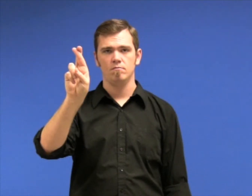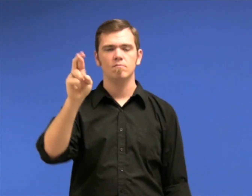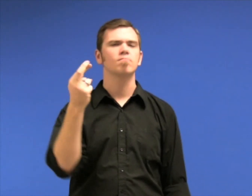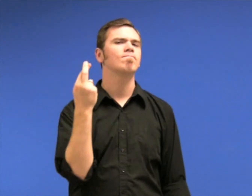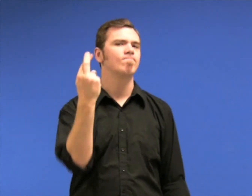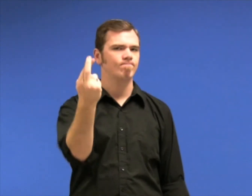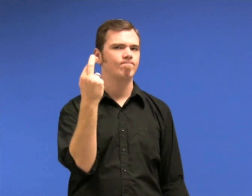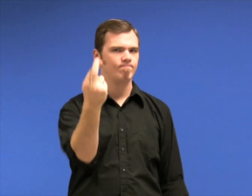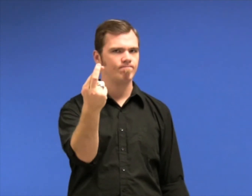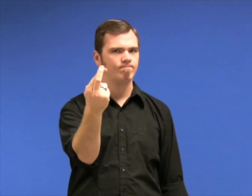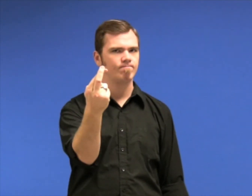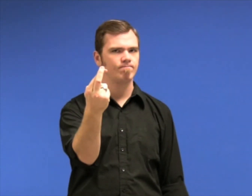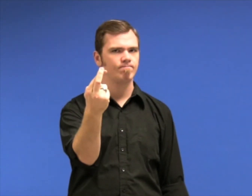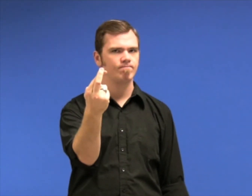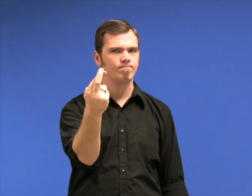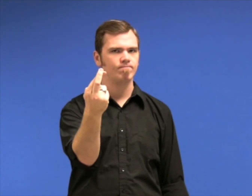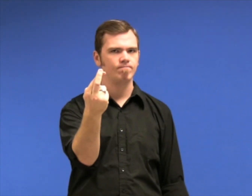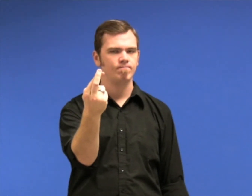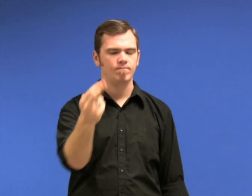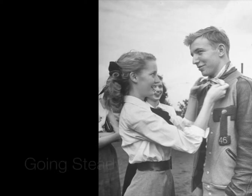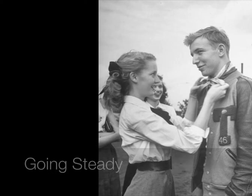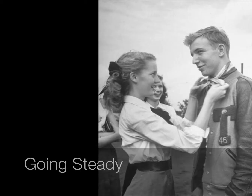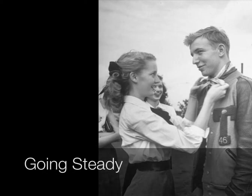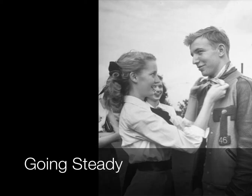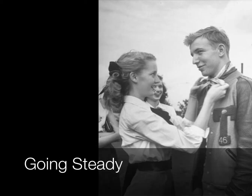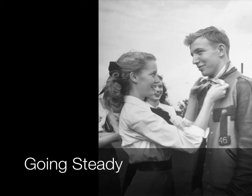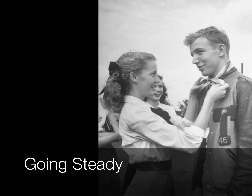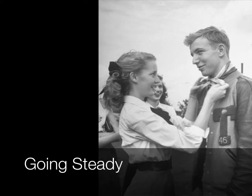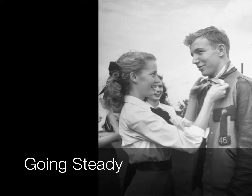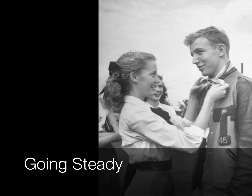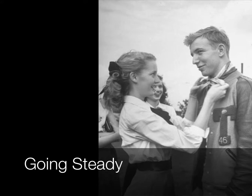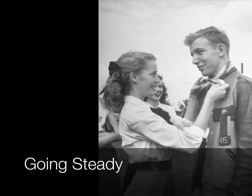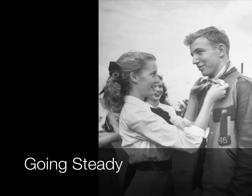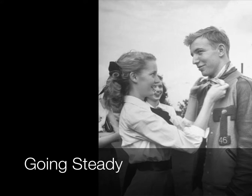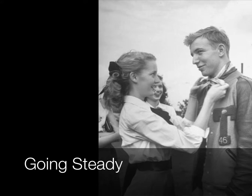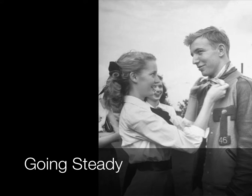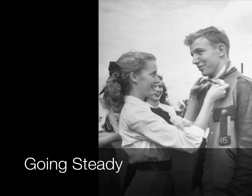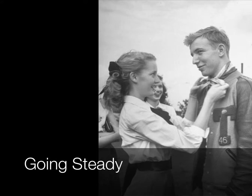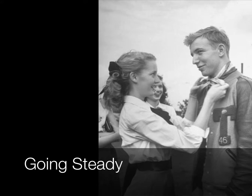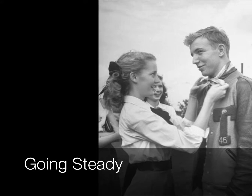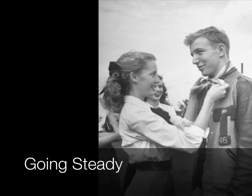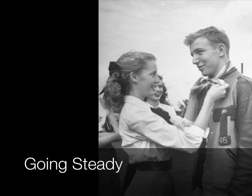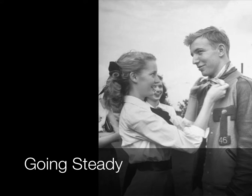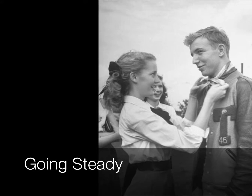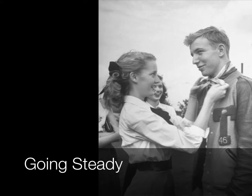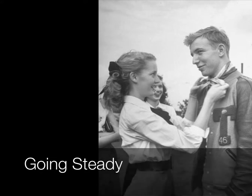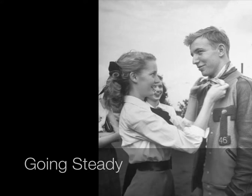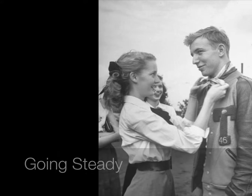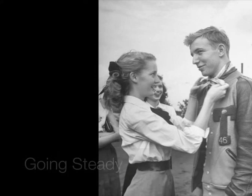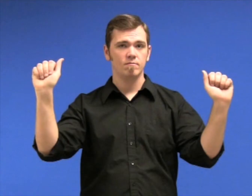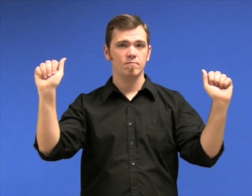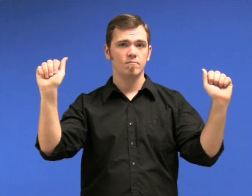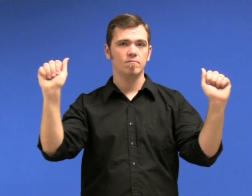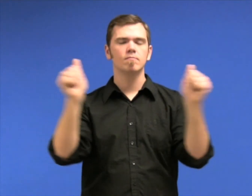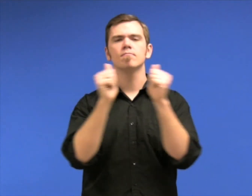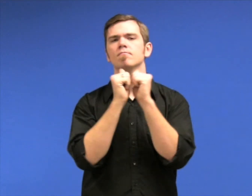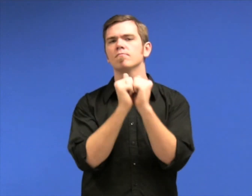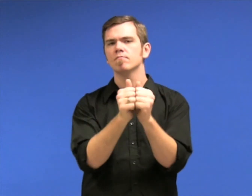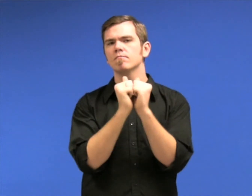you're going to take an R hand and you shake it. All right, now the sign for going steady, as in dating somebody